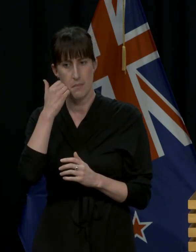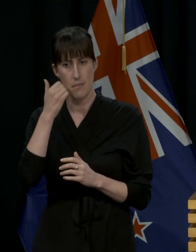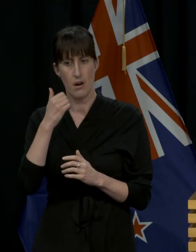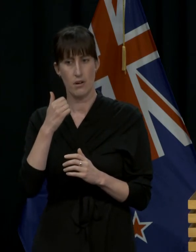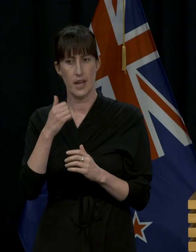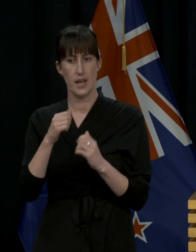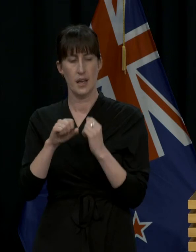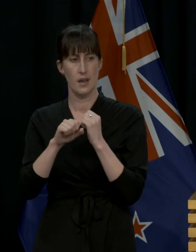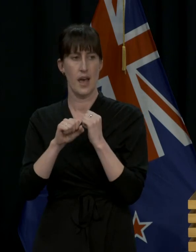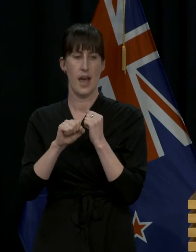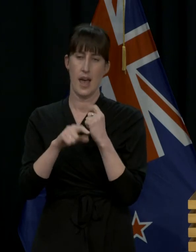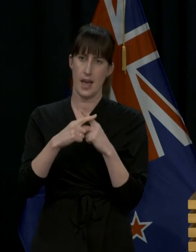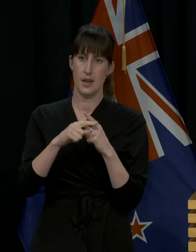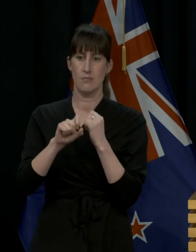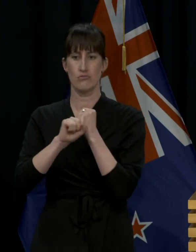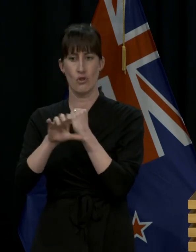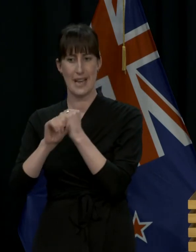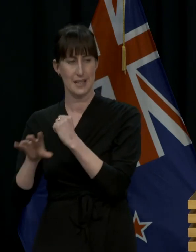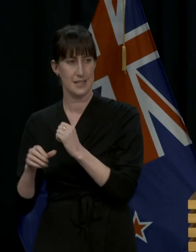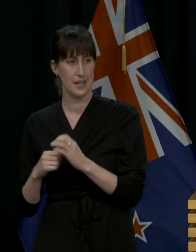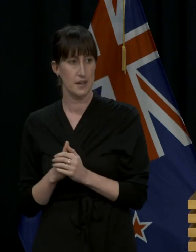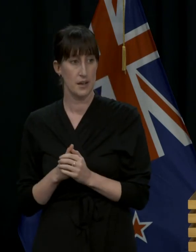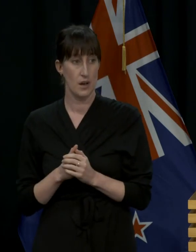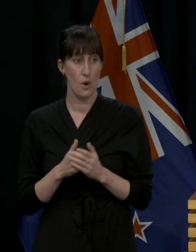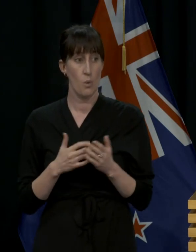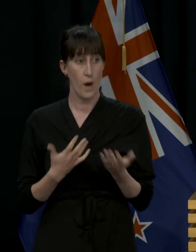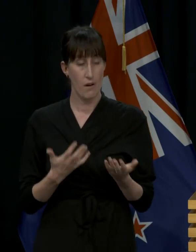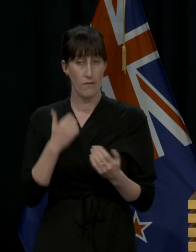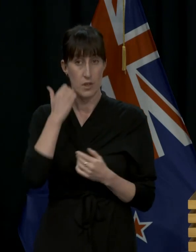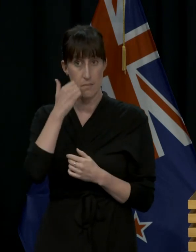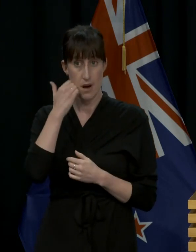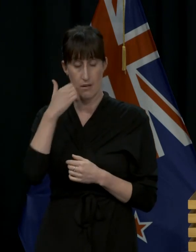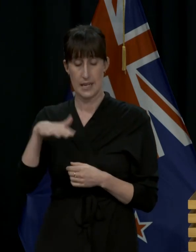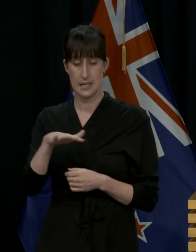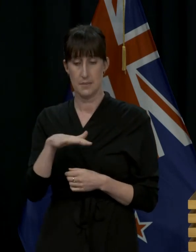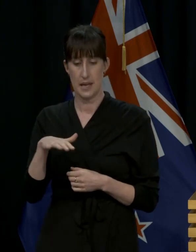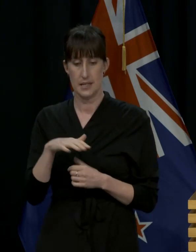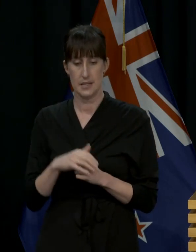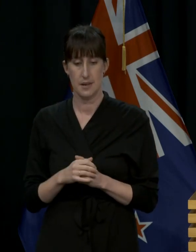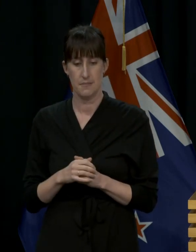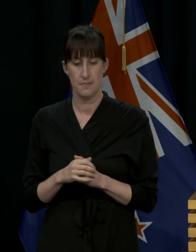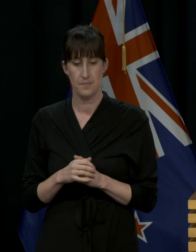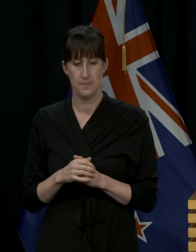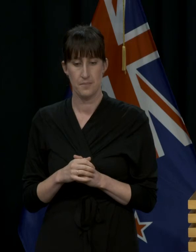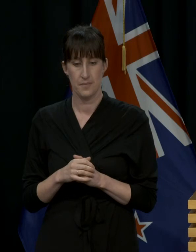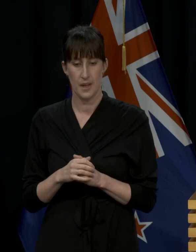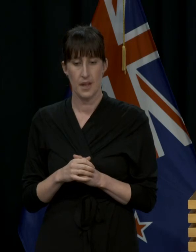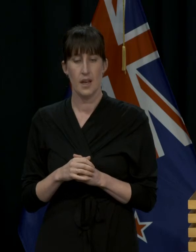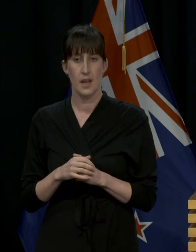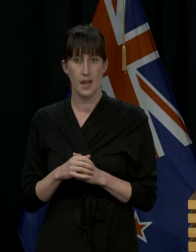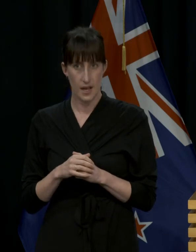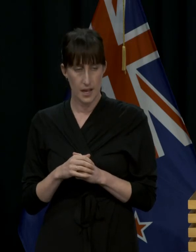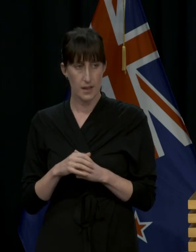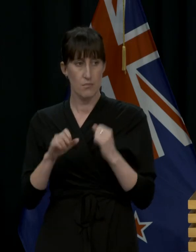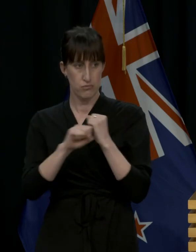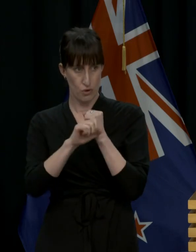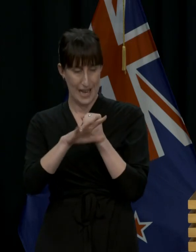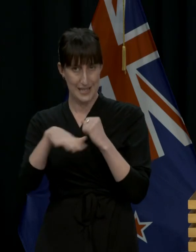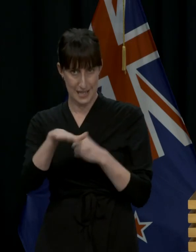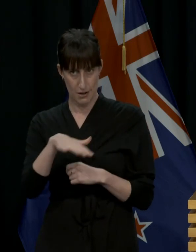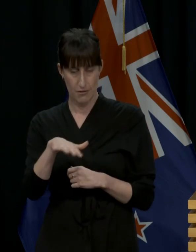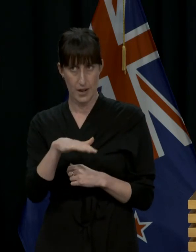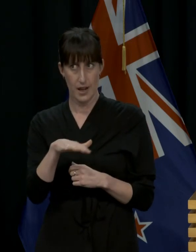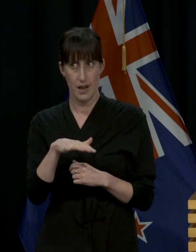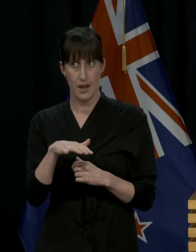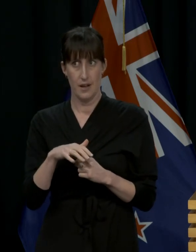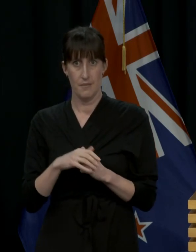Obviously, in the Māori development space, that of course brings in with it the broadcasting area. You know, that's an area where, of